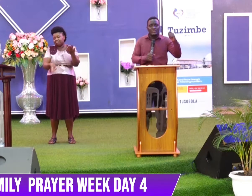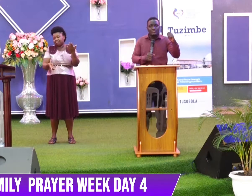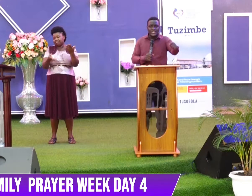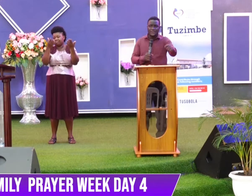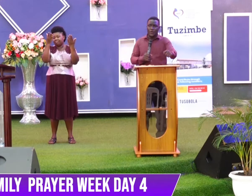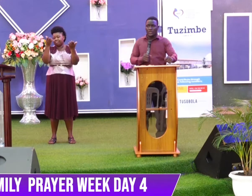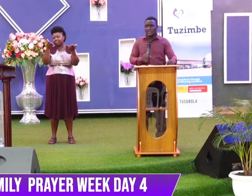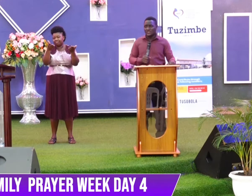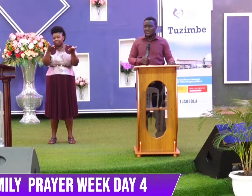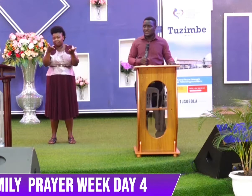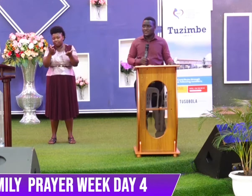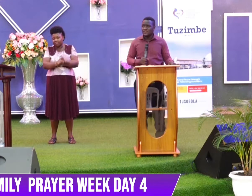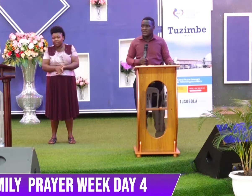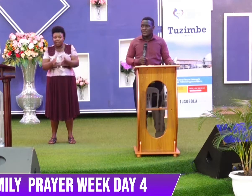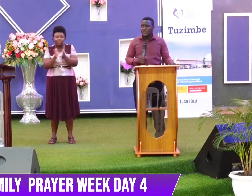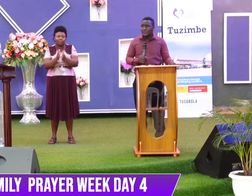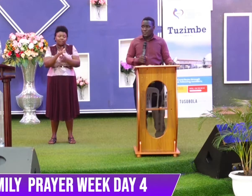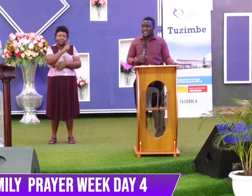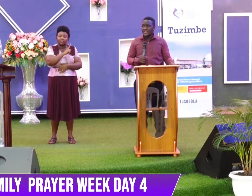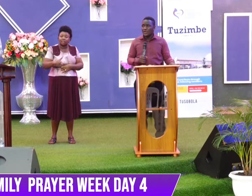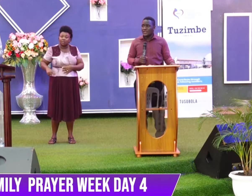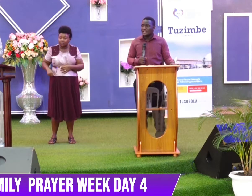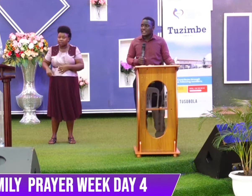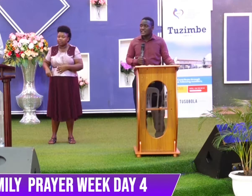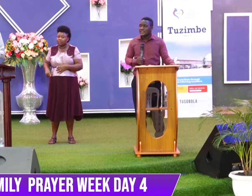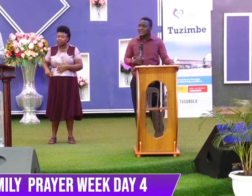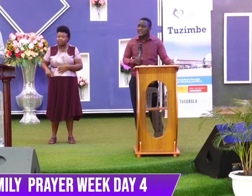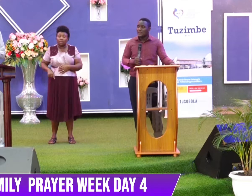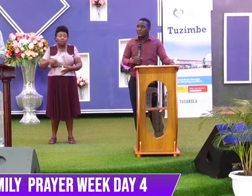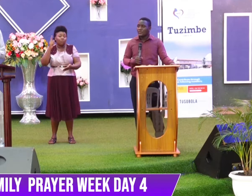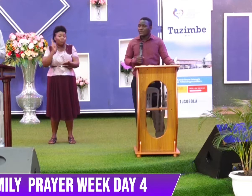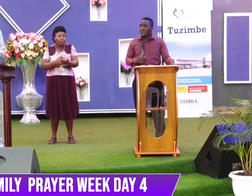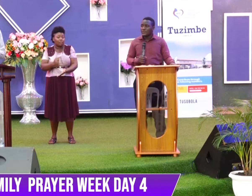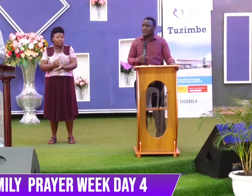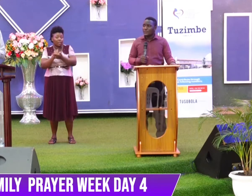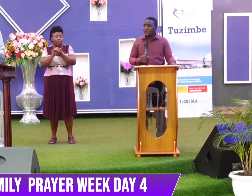there is a great fall. Praise the Lord.